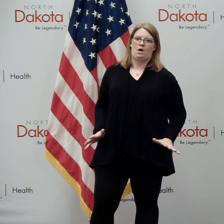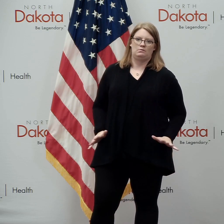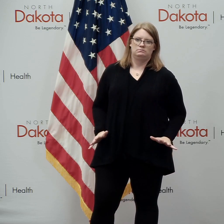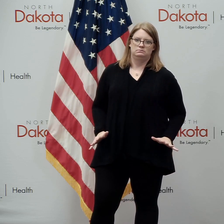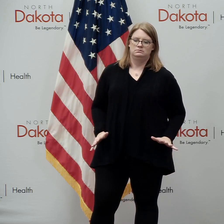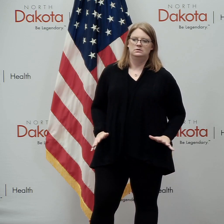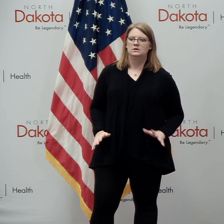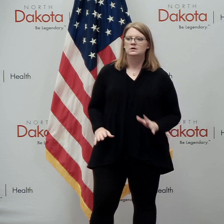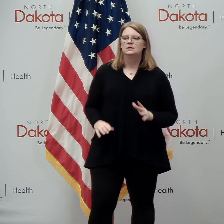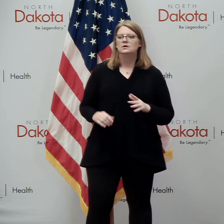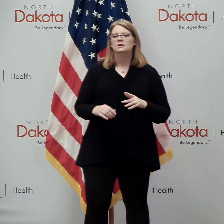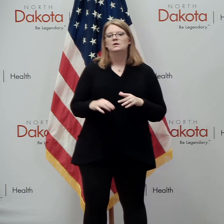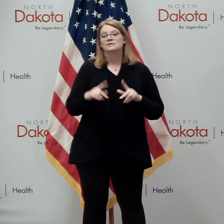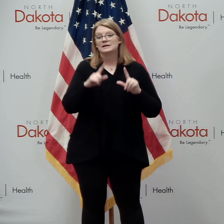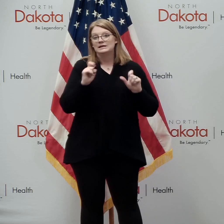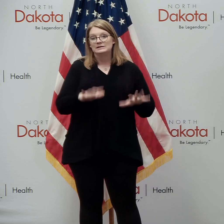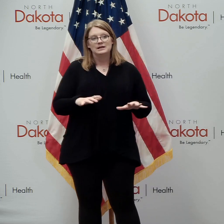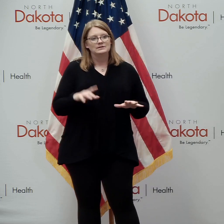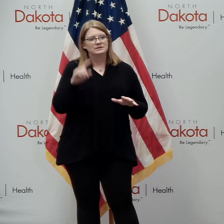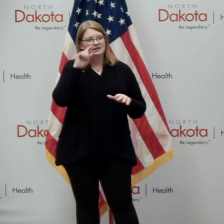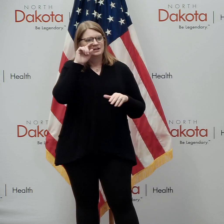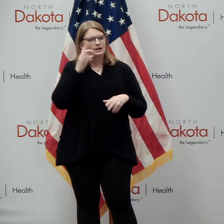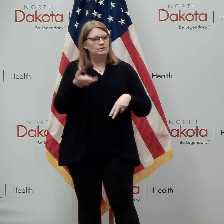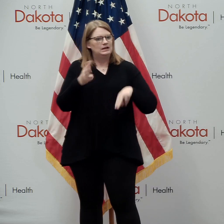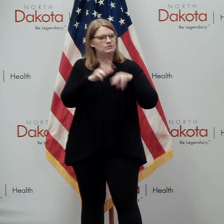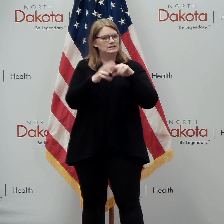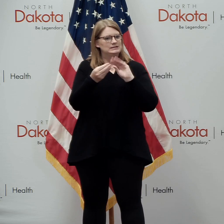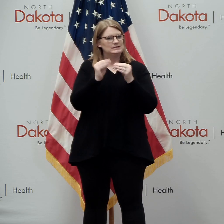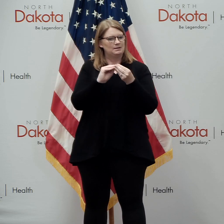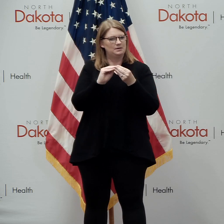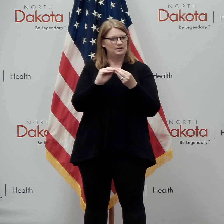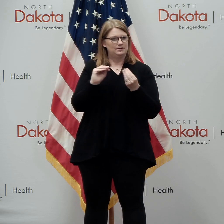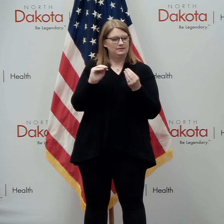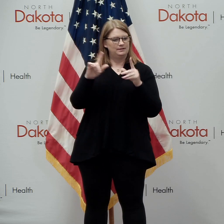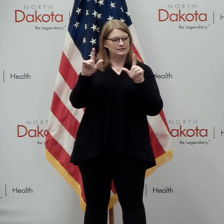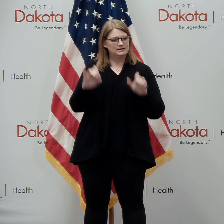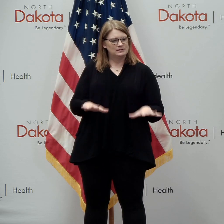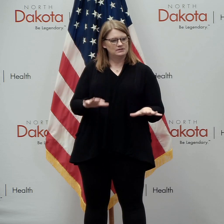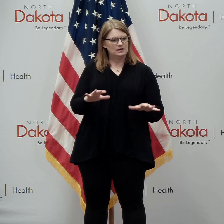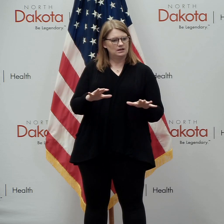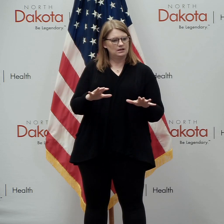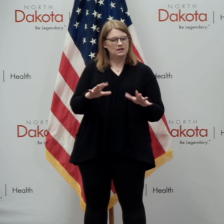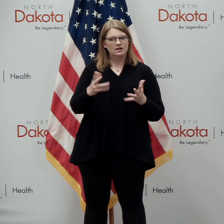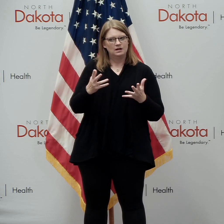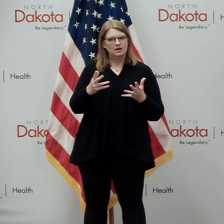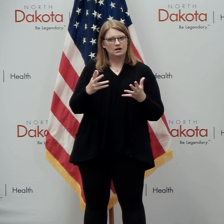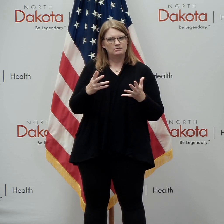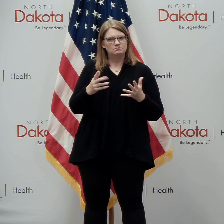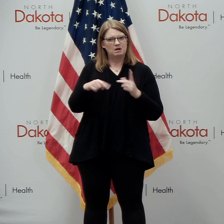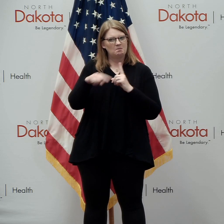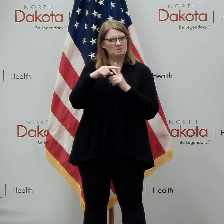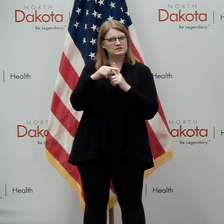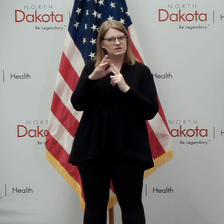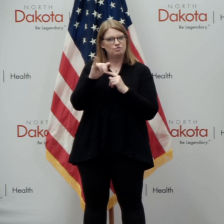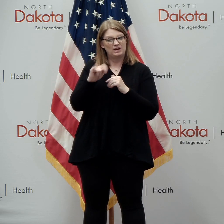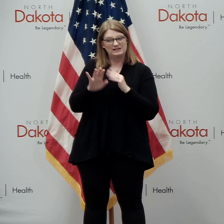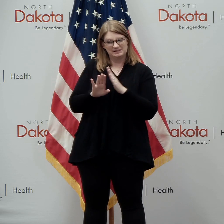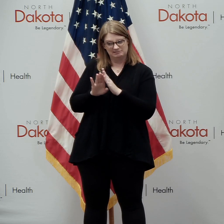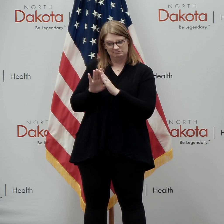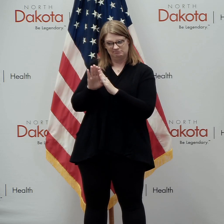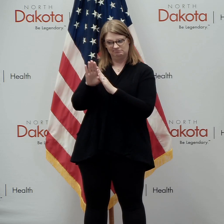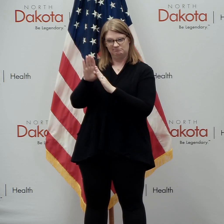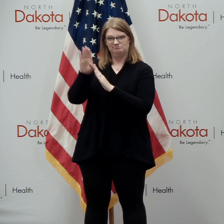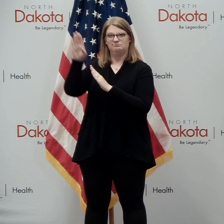But our growth in testing, even if we ramped up the amount of testing, our active cases and positivity rate have gone up even higher. So